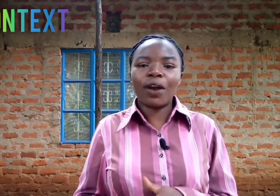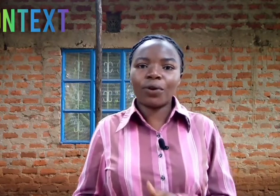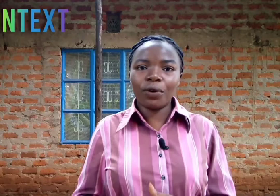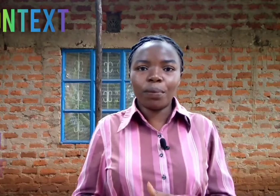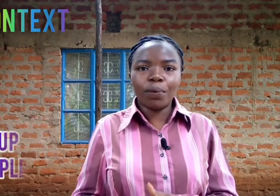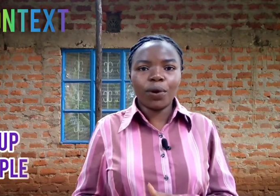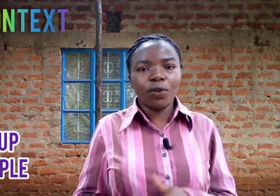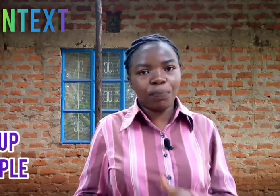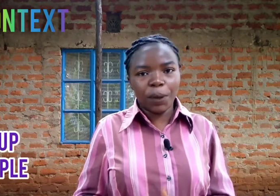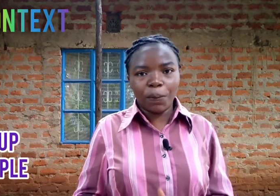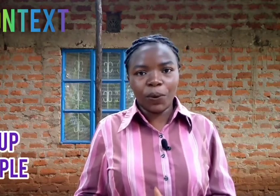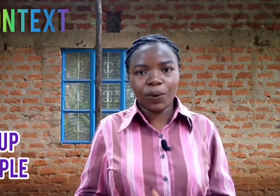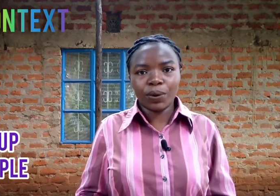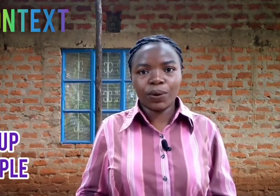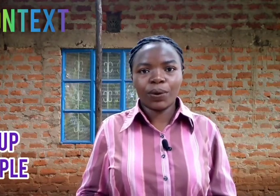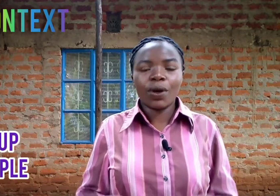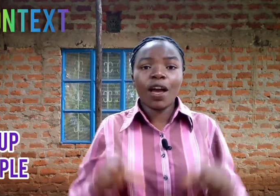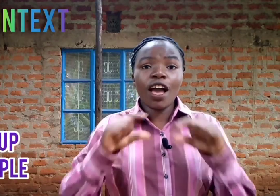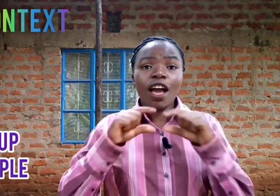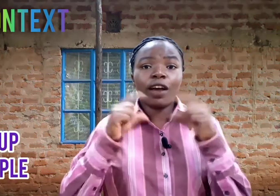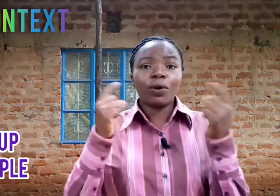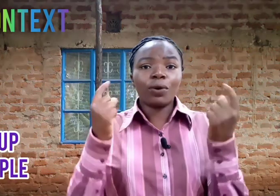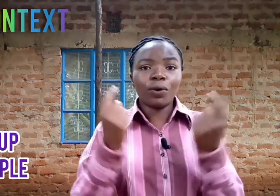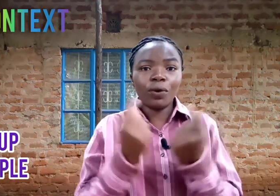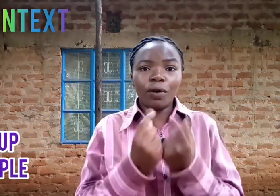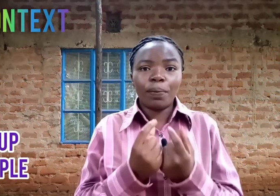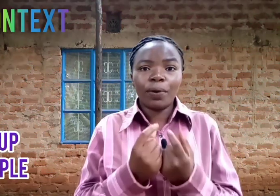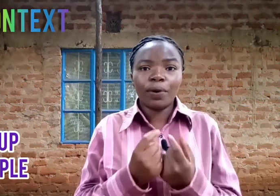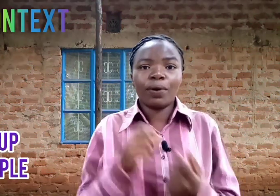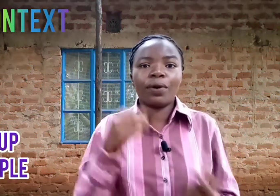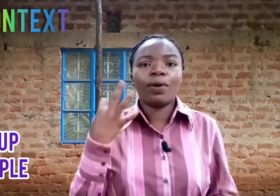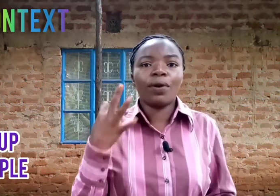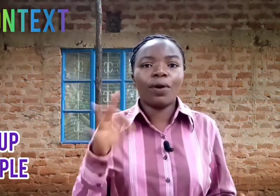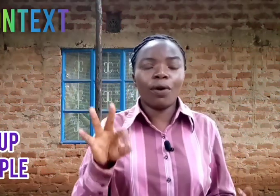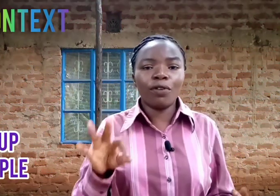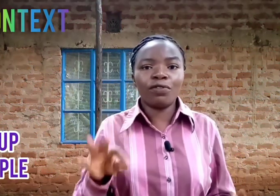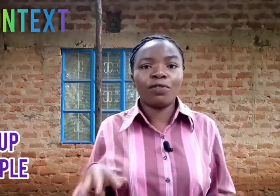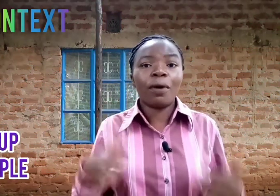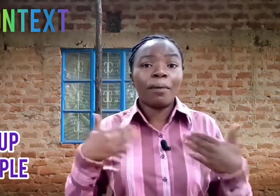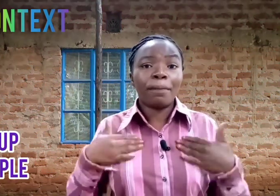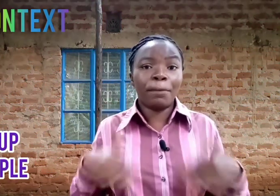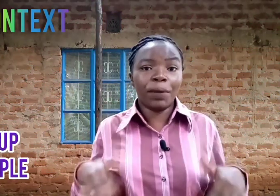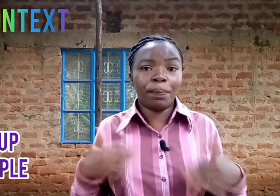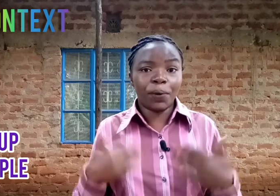a group of people. Group of people.